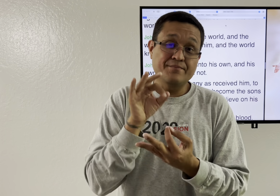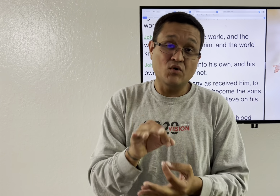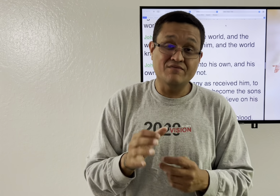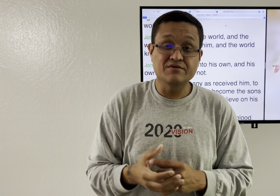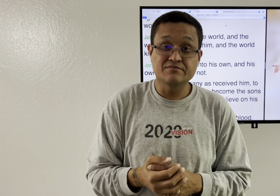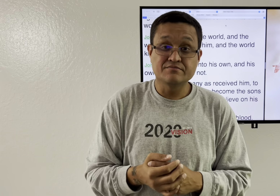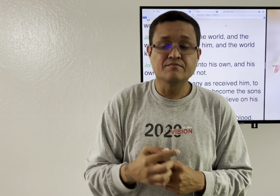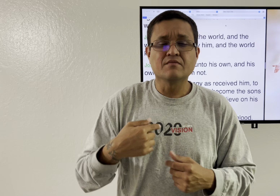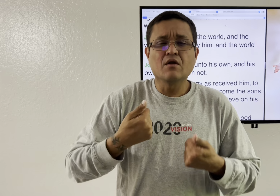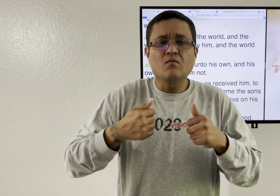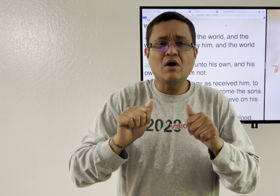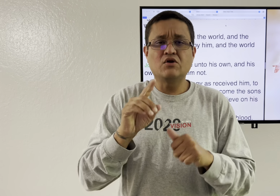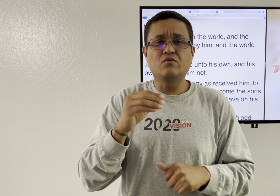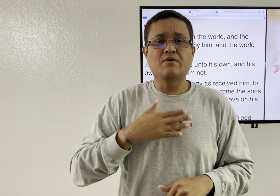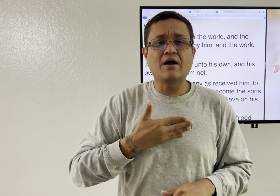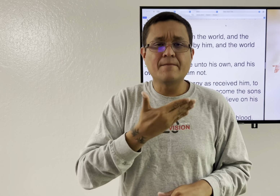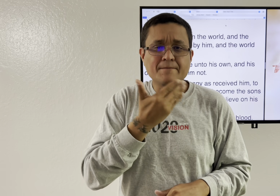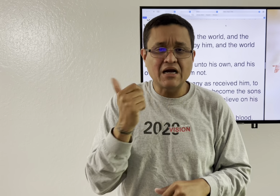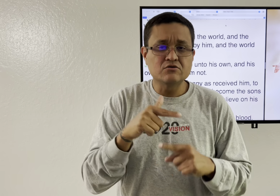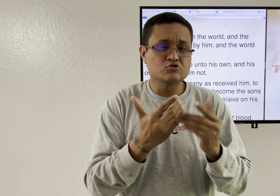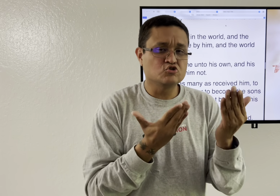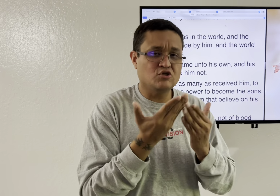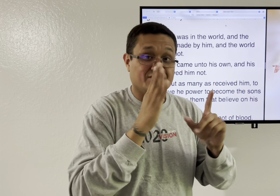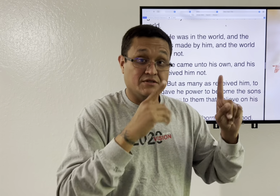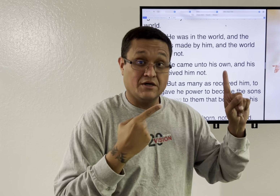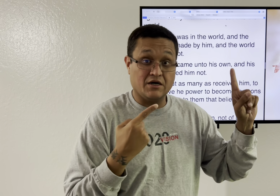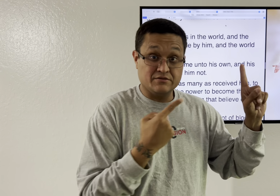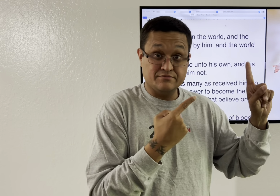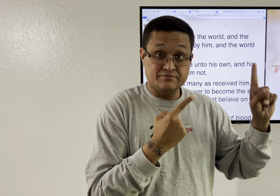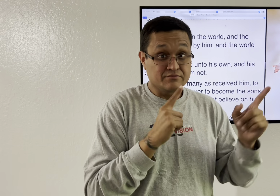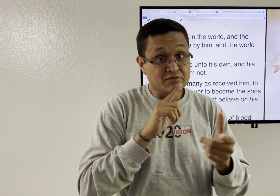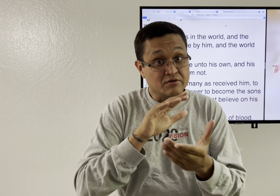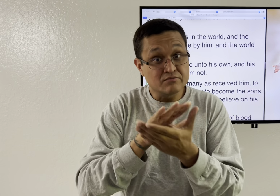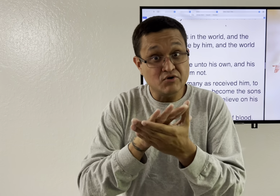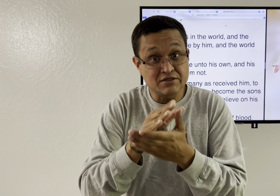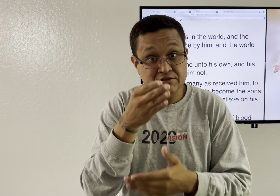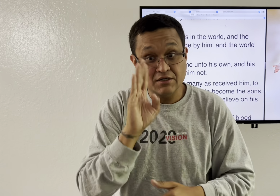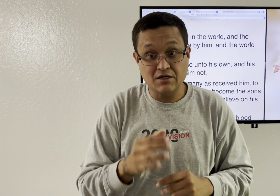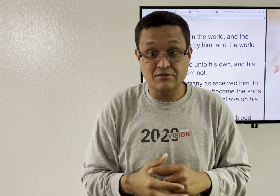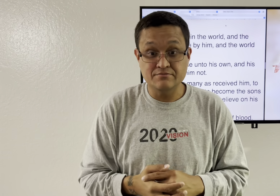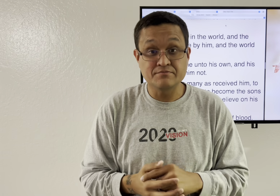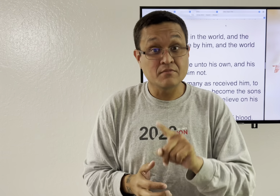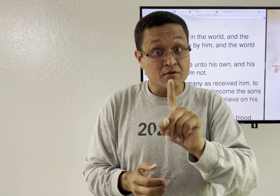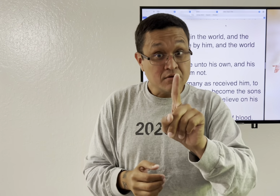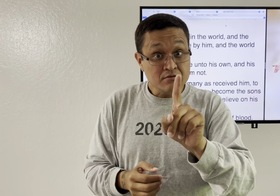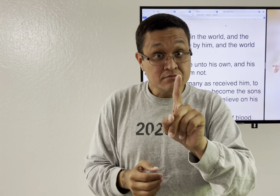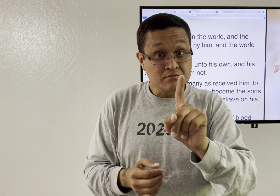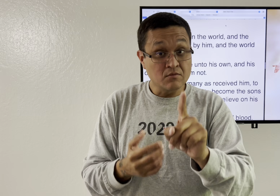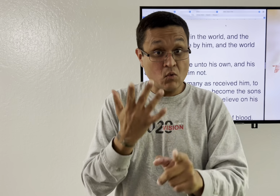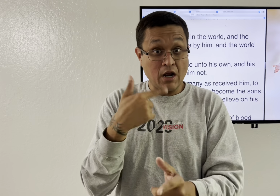He died for us. We're not perfect. I'll tell you, I'm not perfect. But he still gives us the opportunity to serve